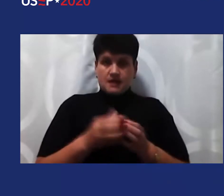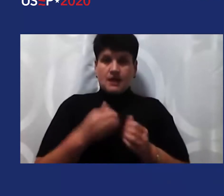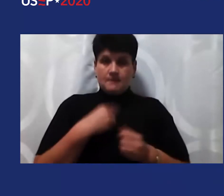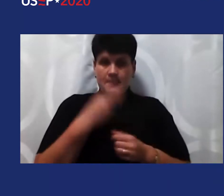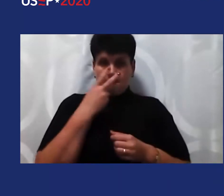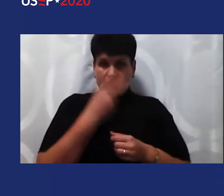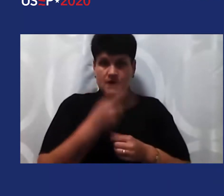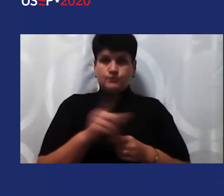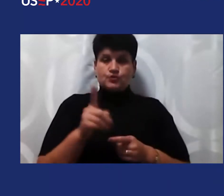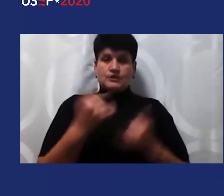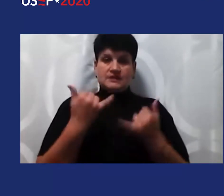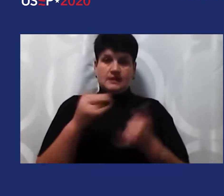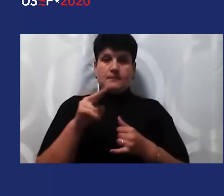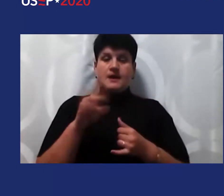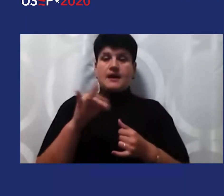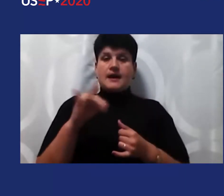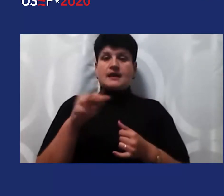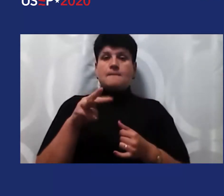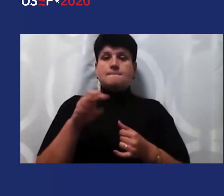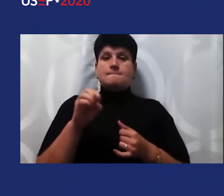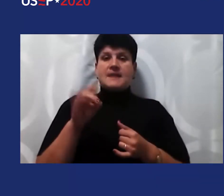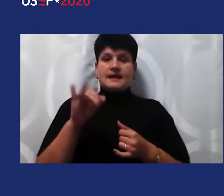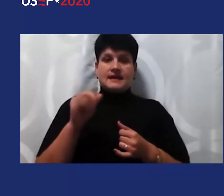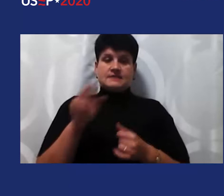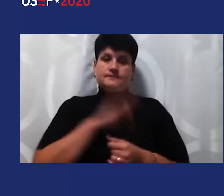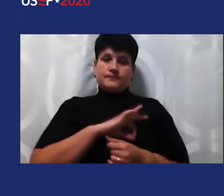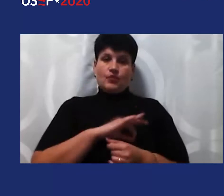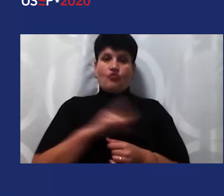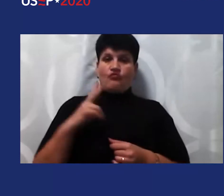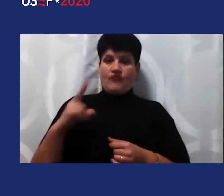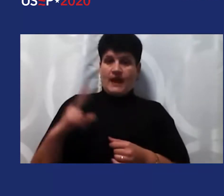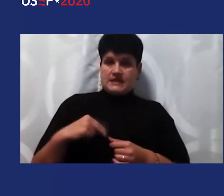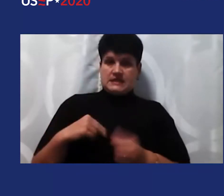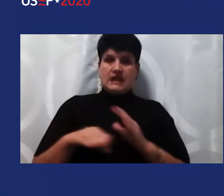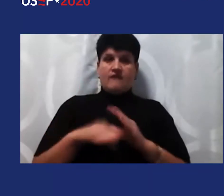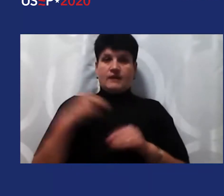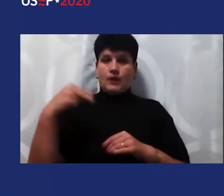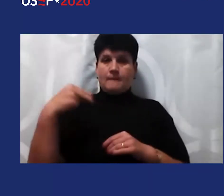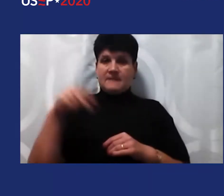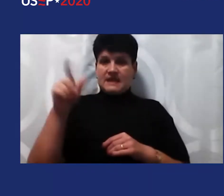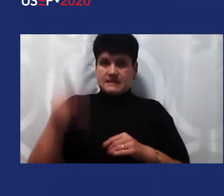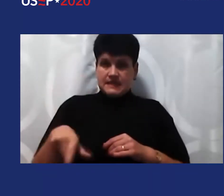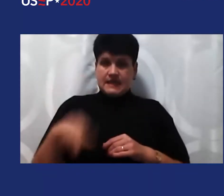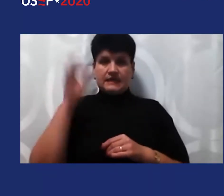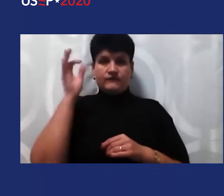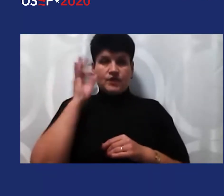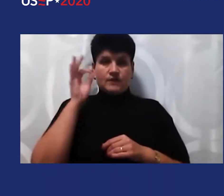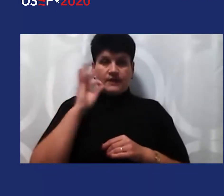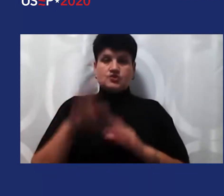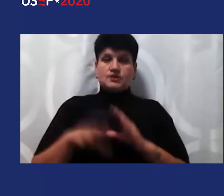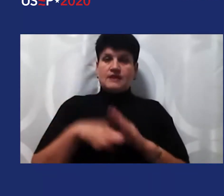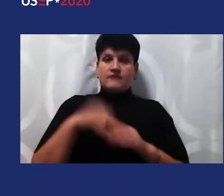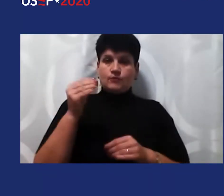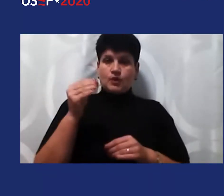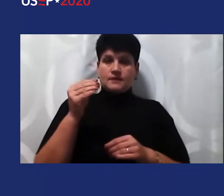the candidates uh, of their party. Now, the primaries are being used in France when electing the